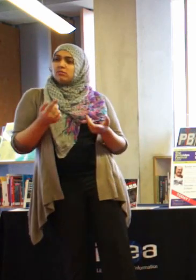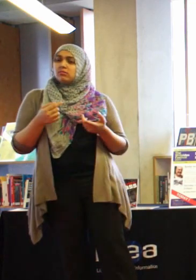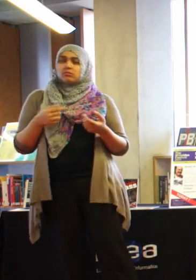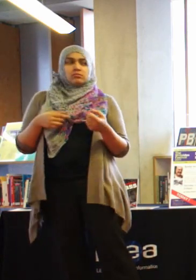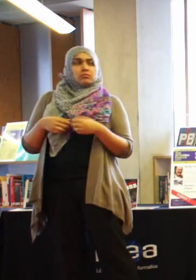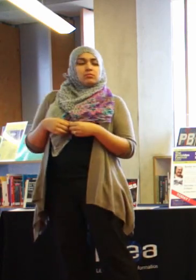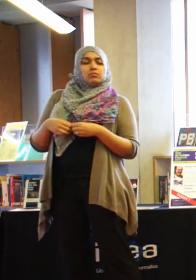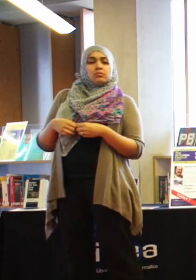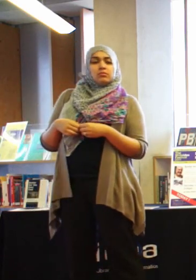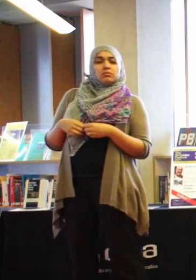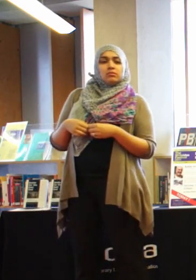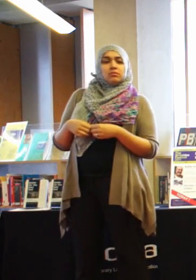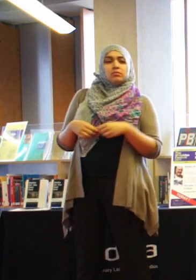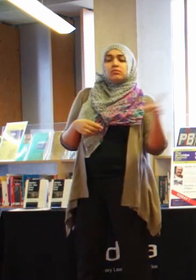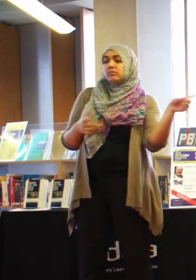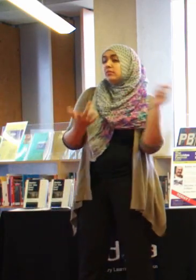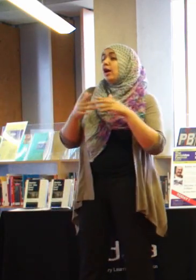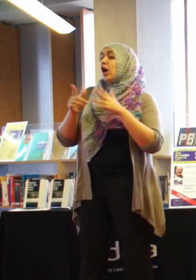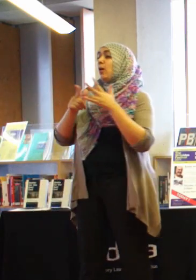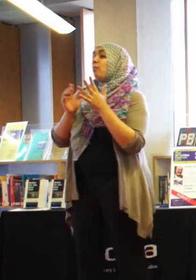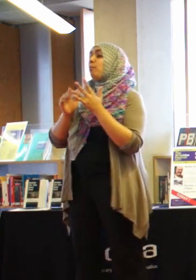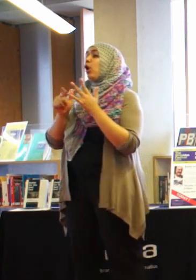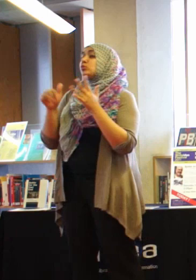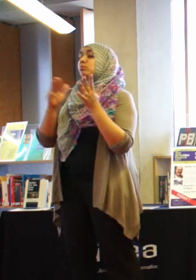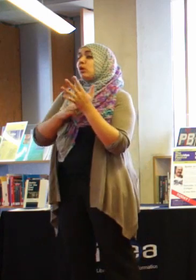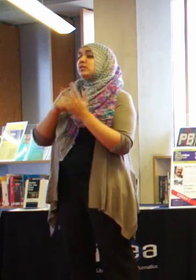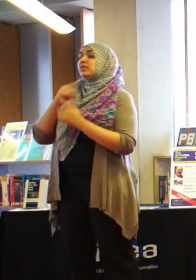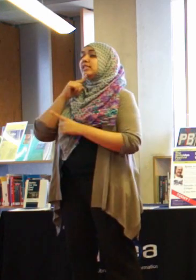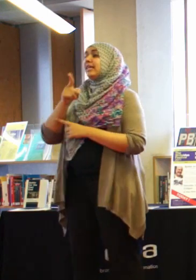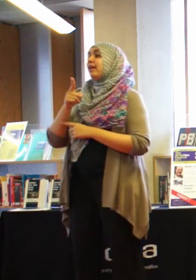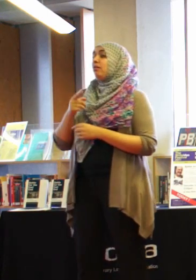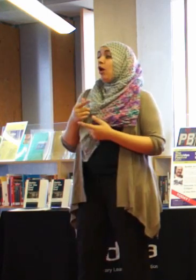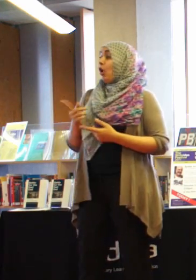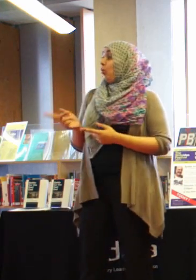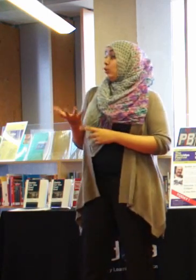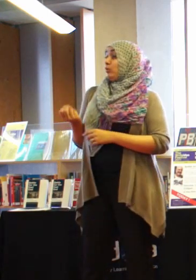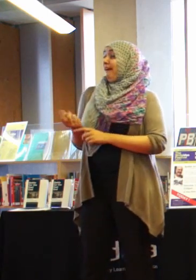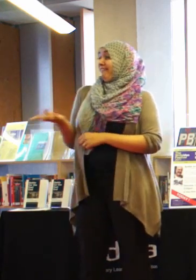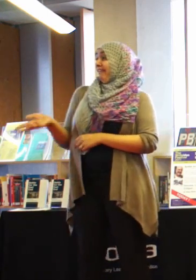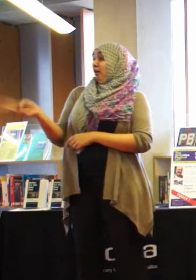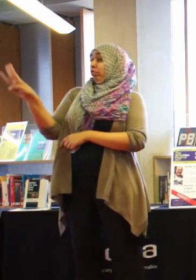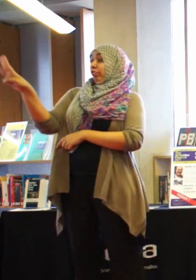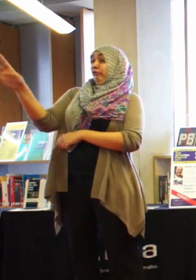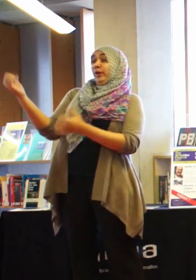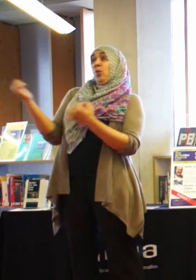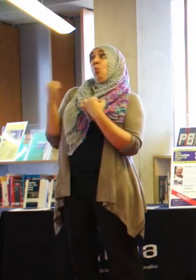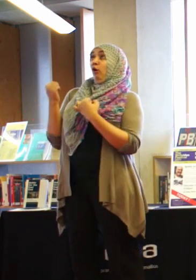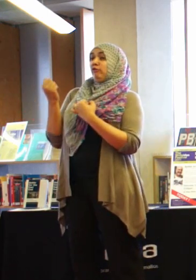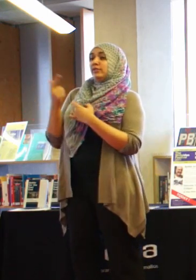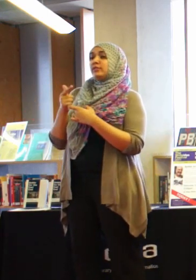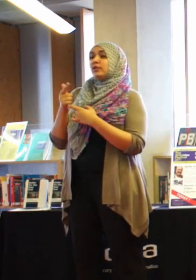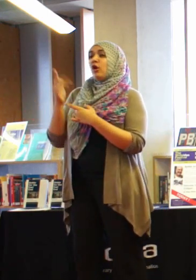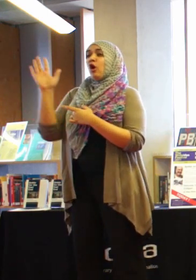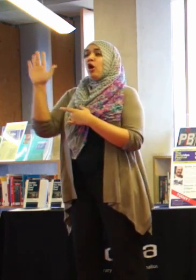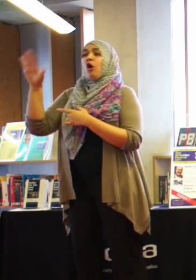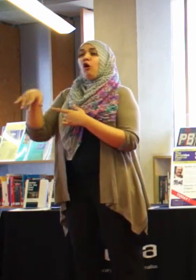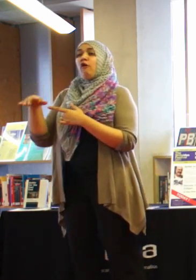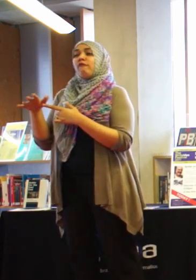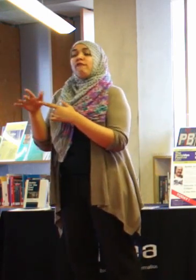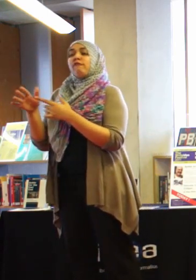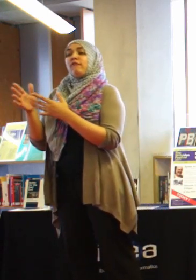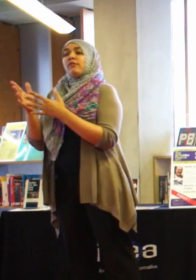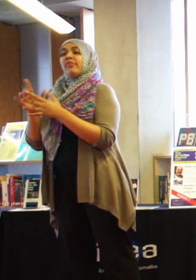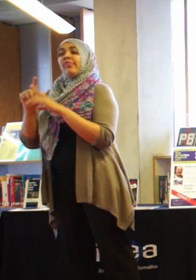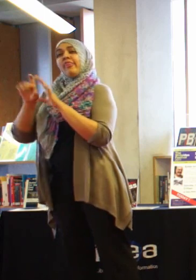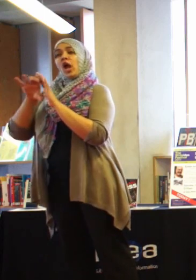We've got three warriors of the class war." And then he added, "For good measure, and all of them from Jerusalem."